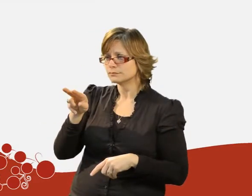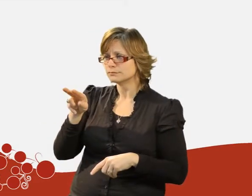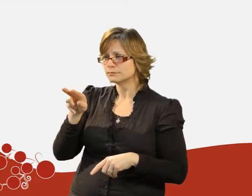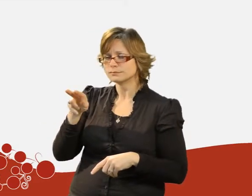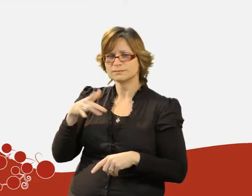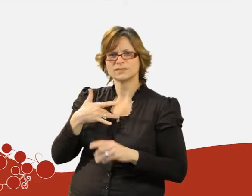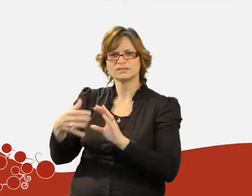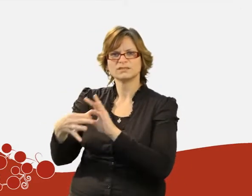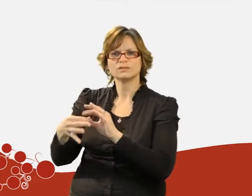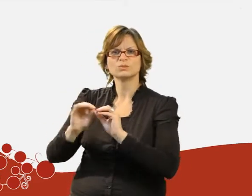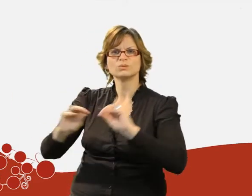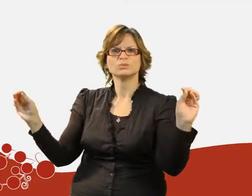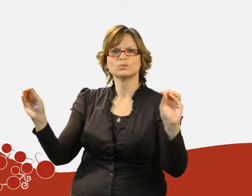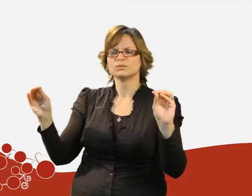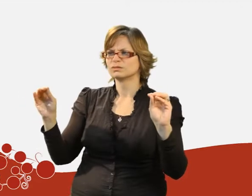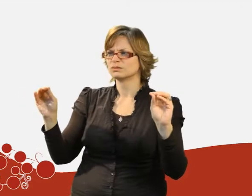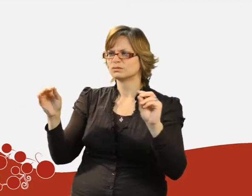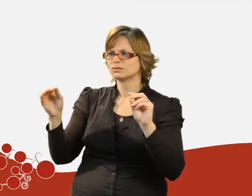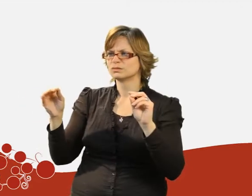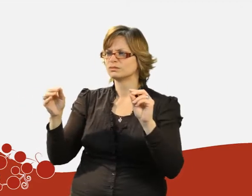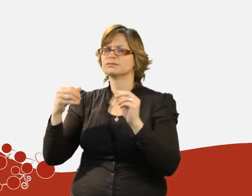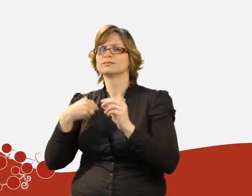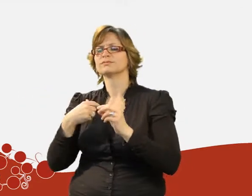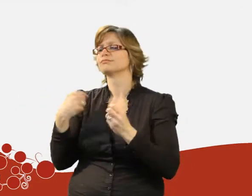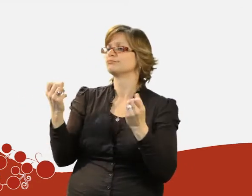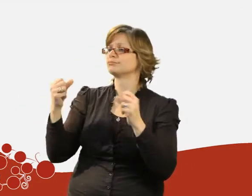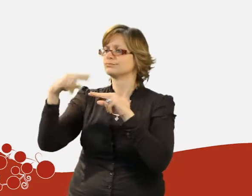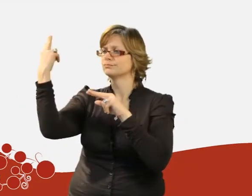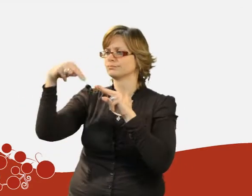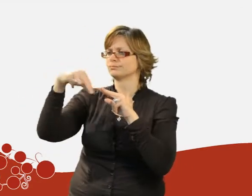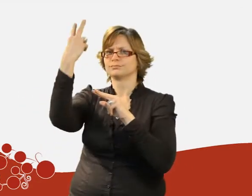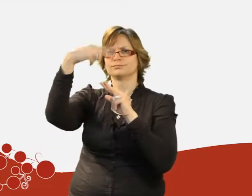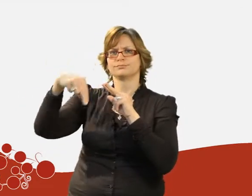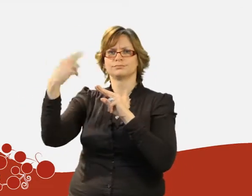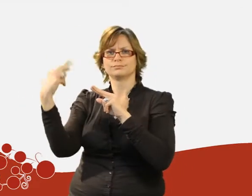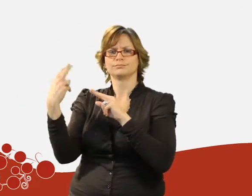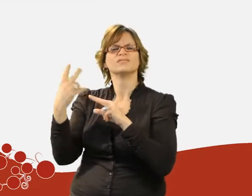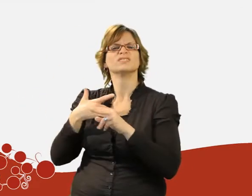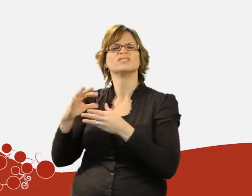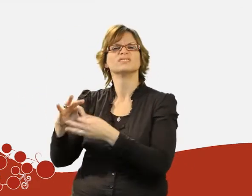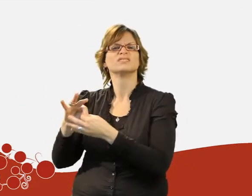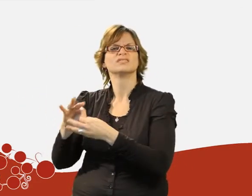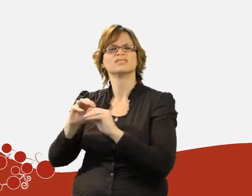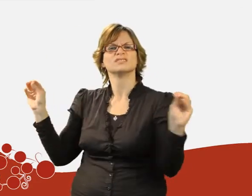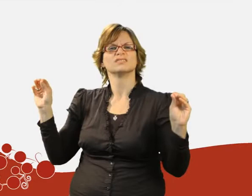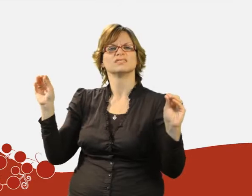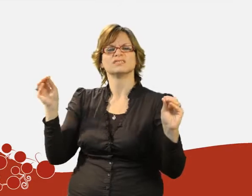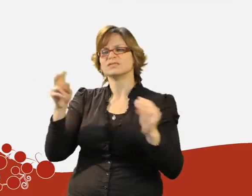For a deaf person, this lack of expression means a loss of connection. Hearing people are often uncomfortable with keeping